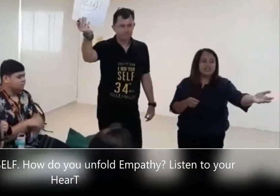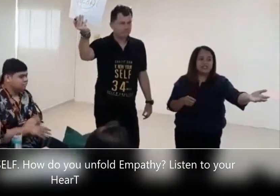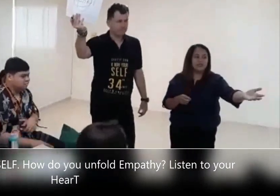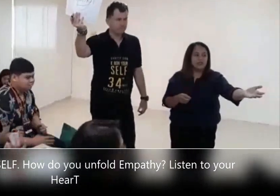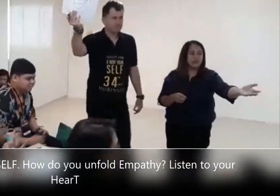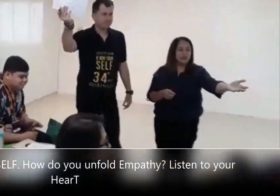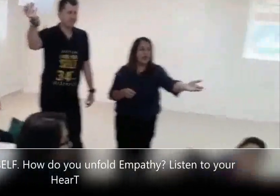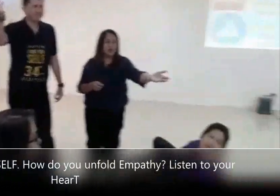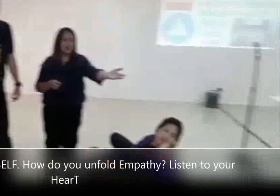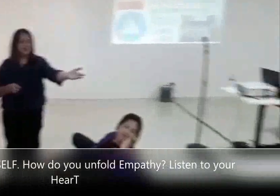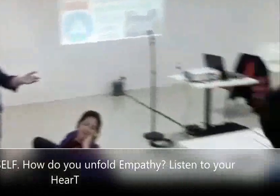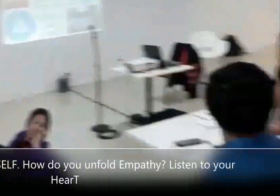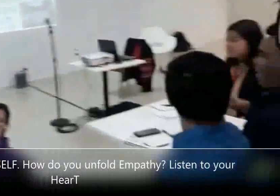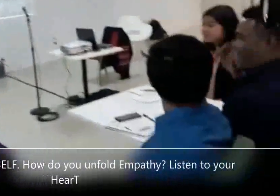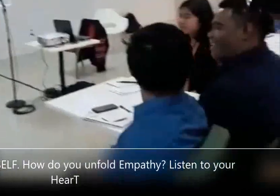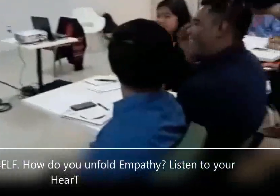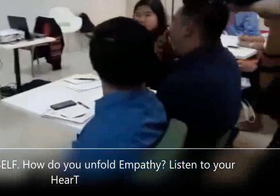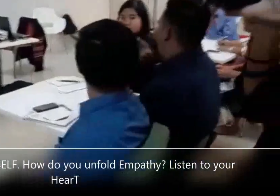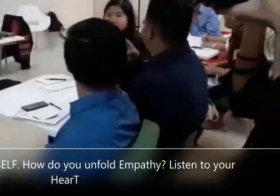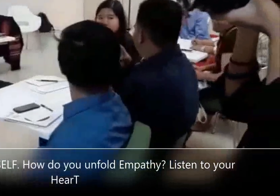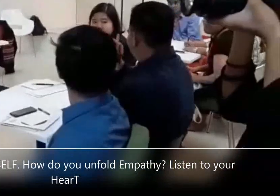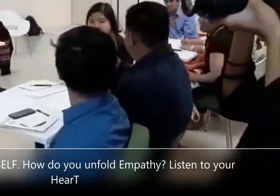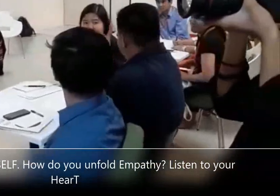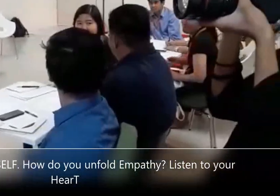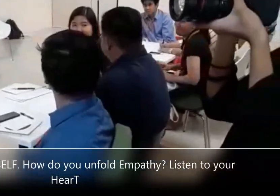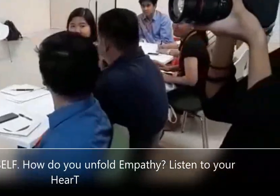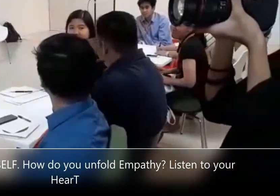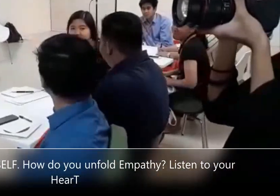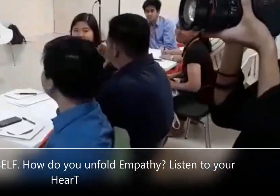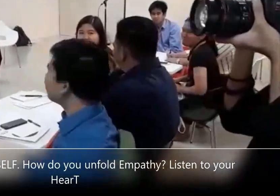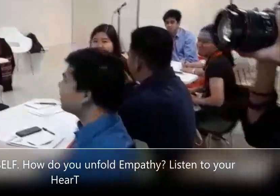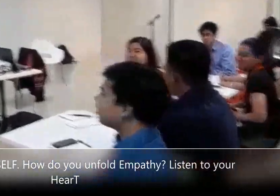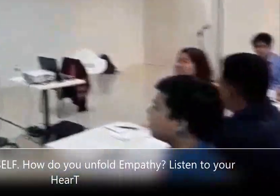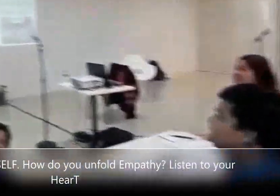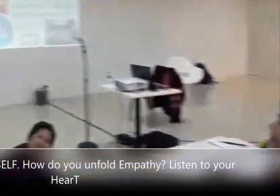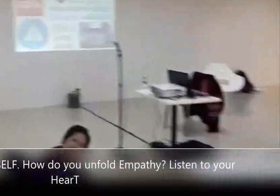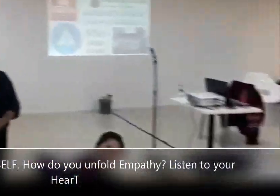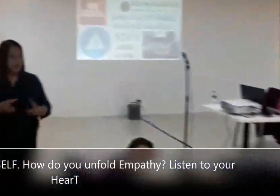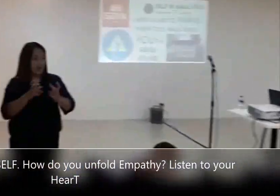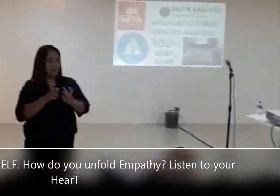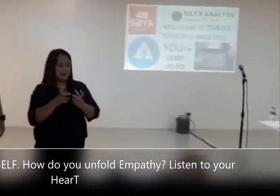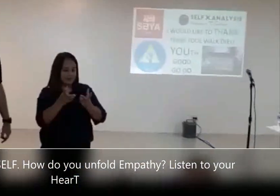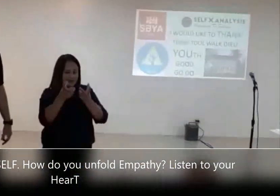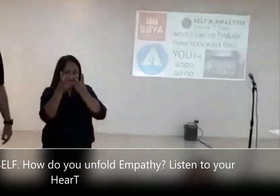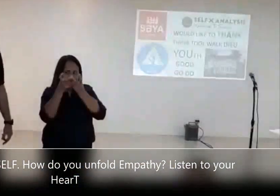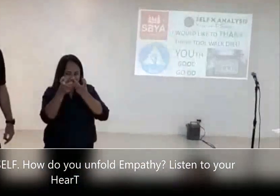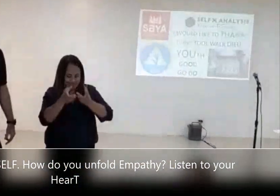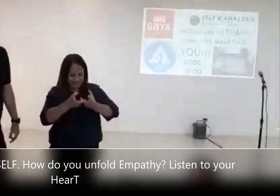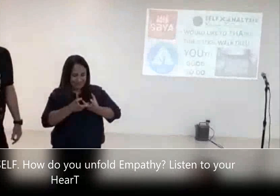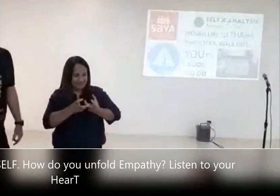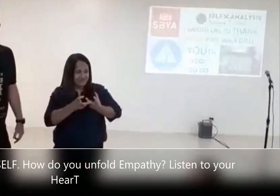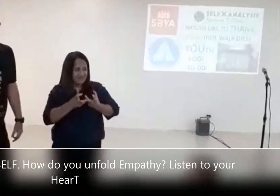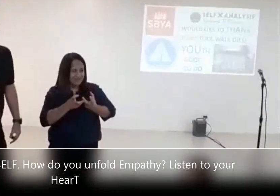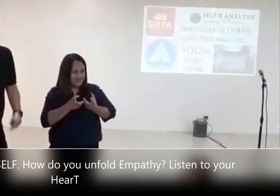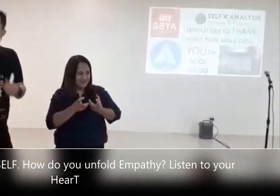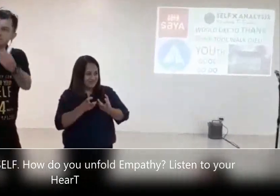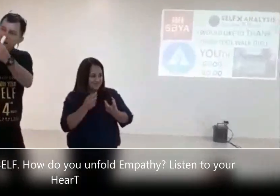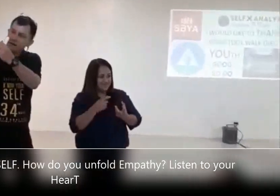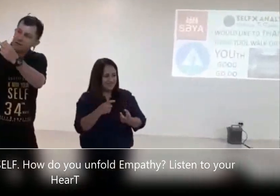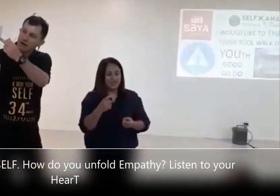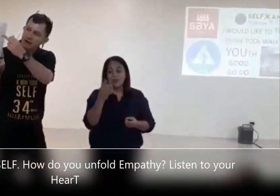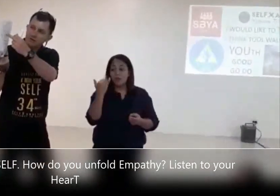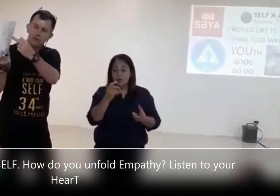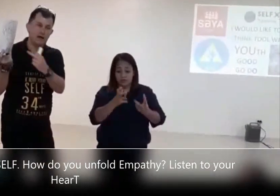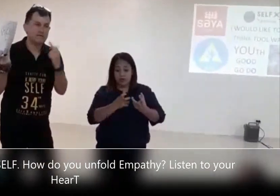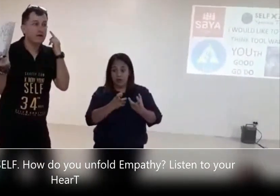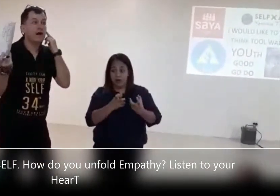you will listen to it through your heart. Not exactly through your ears, but through your heart. Exactly. Listen to your heart. Because